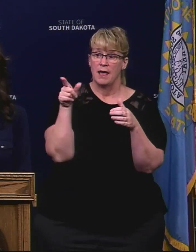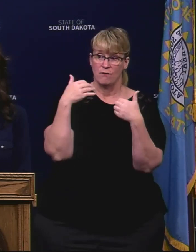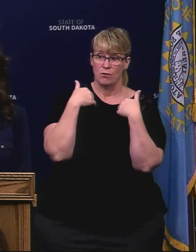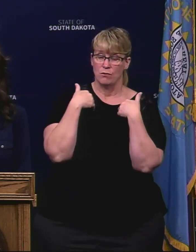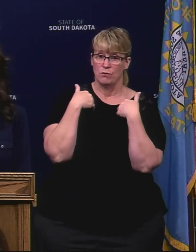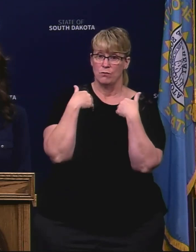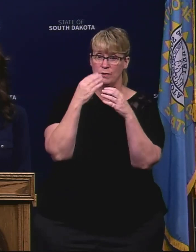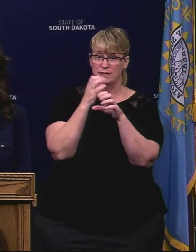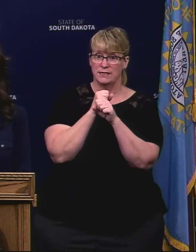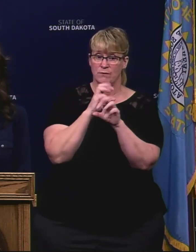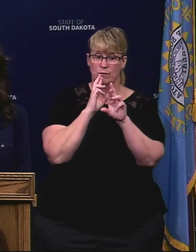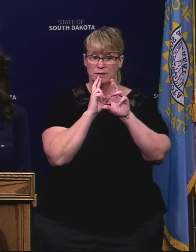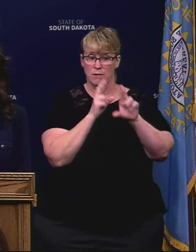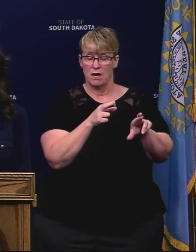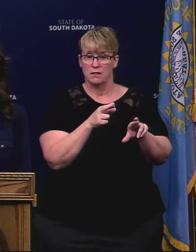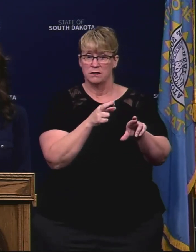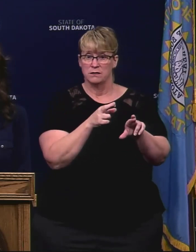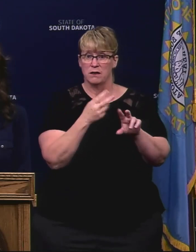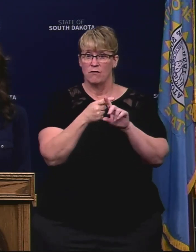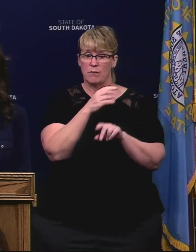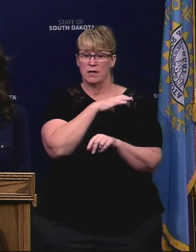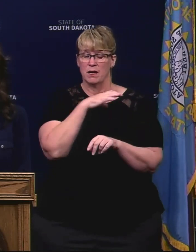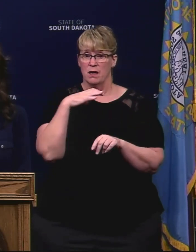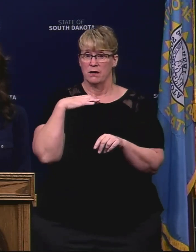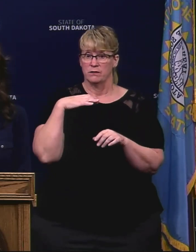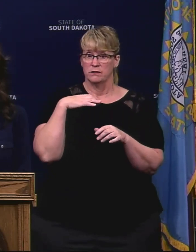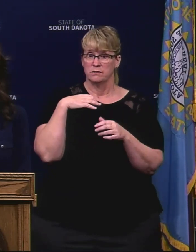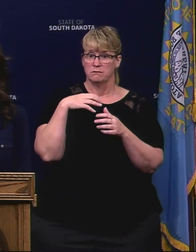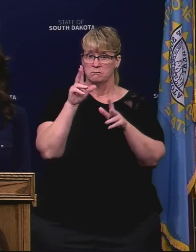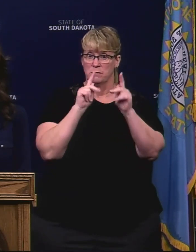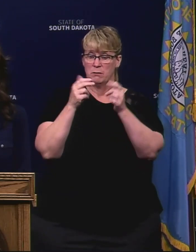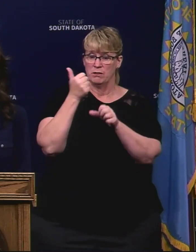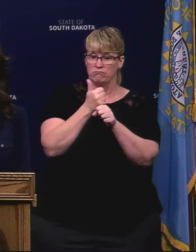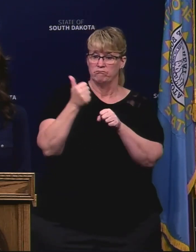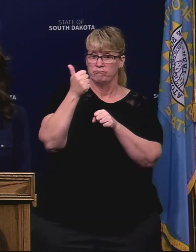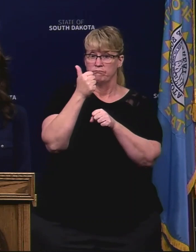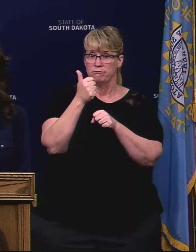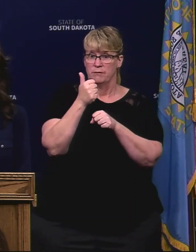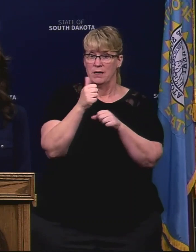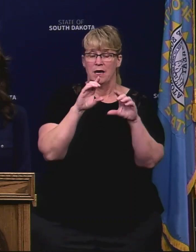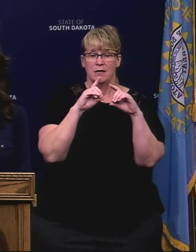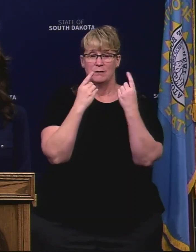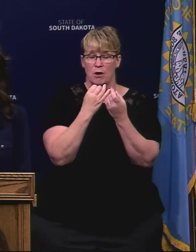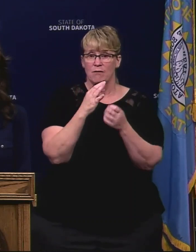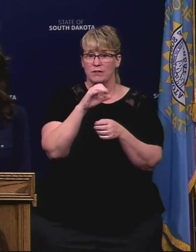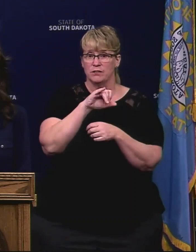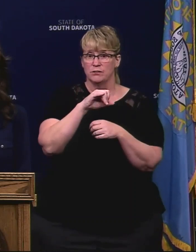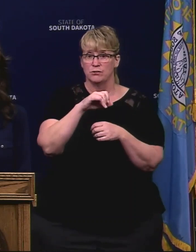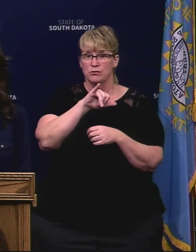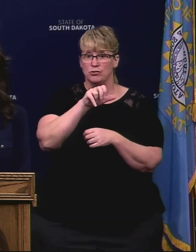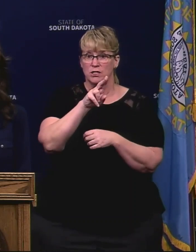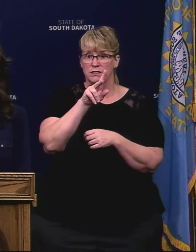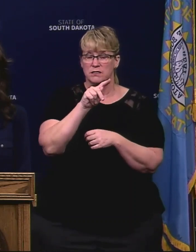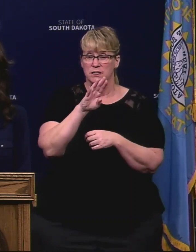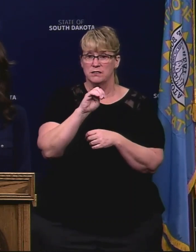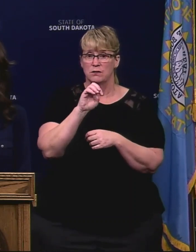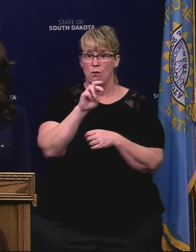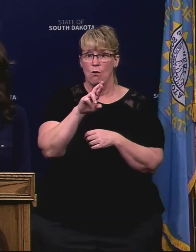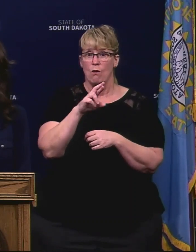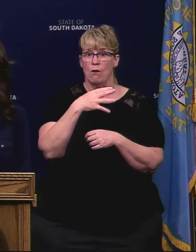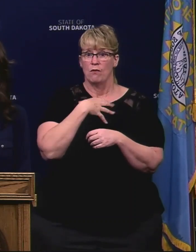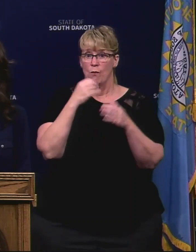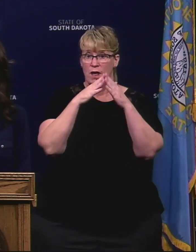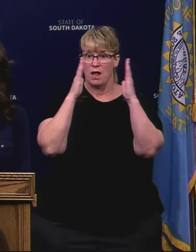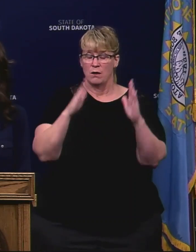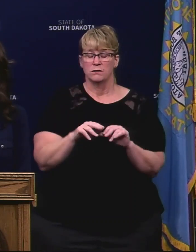received any response yet from our congressional delegation, Department of Interior, Department of Justice, or the White House? No, we